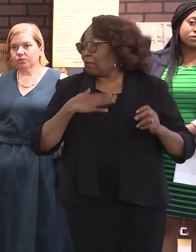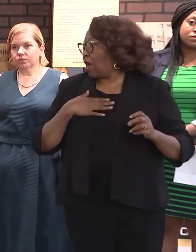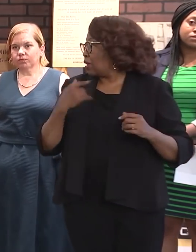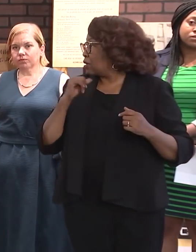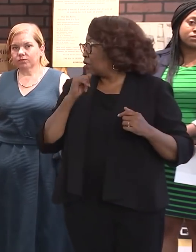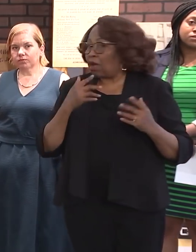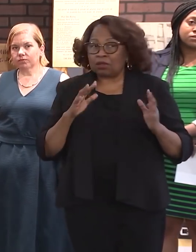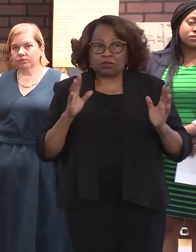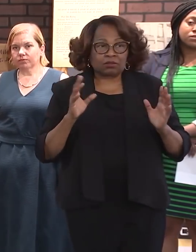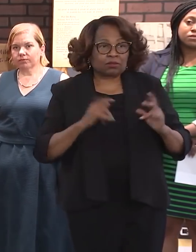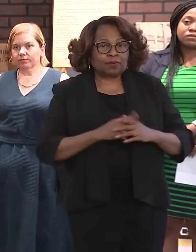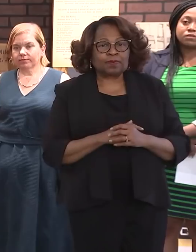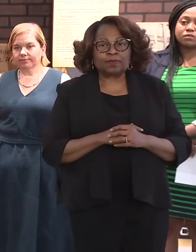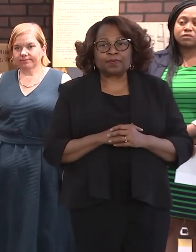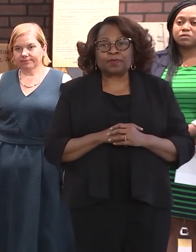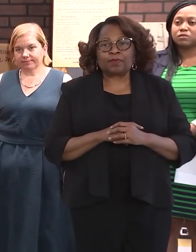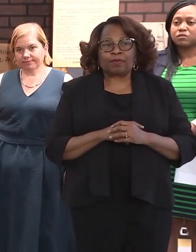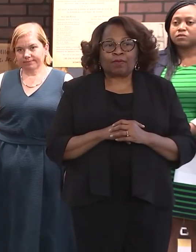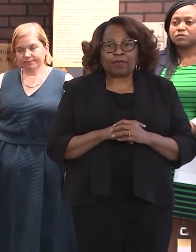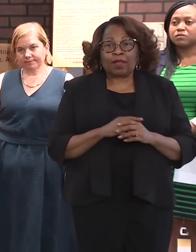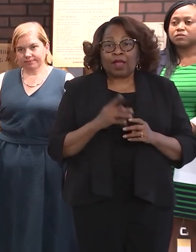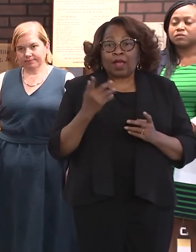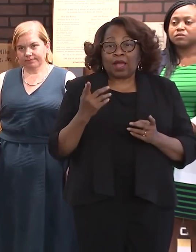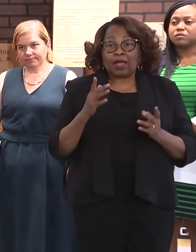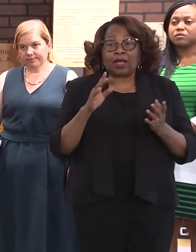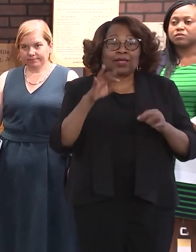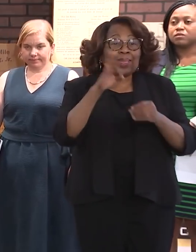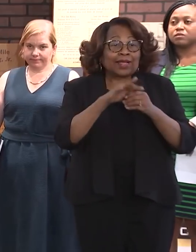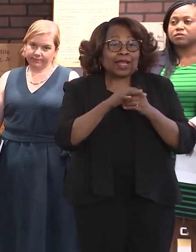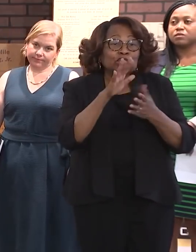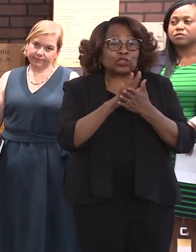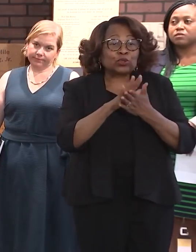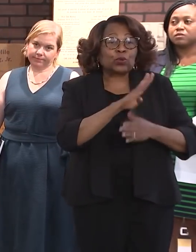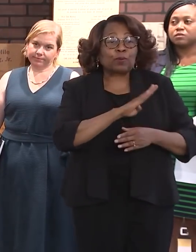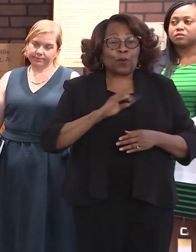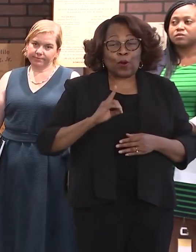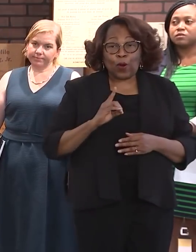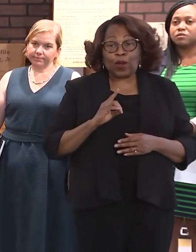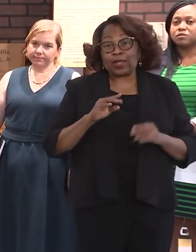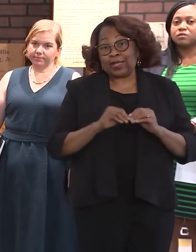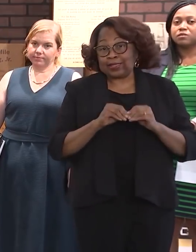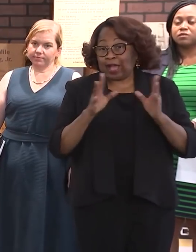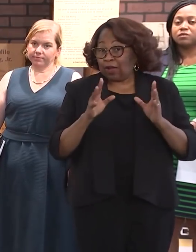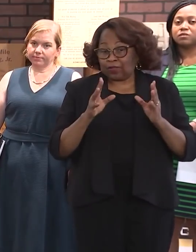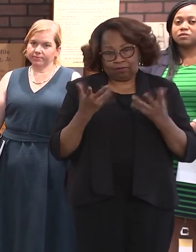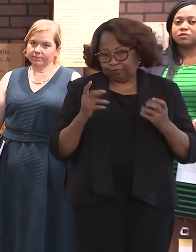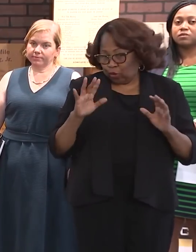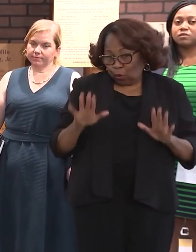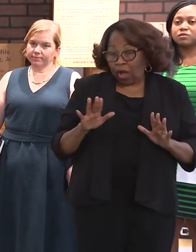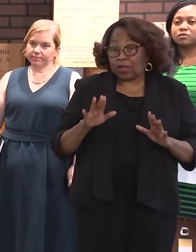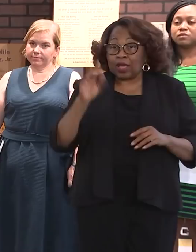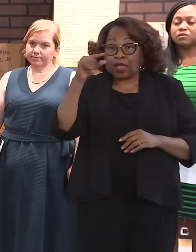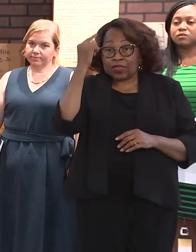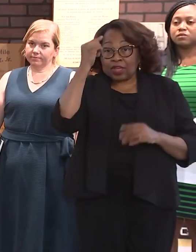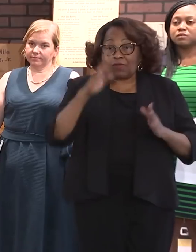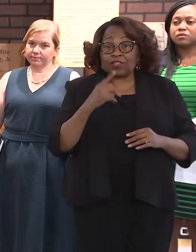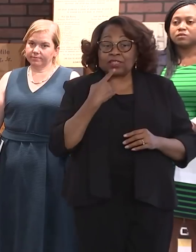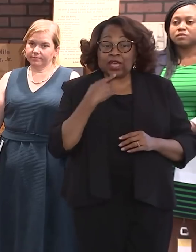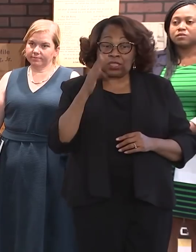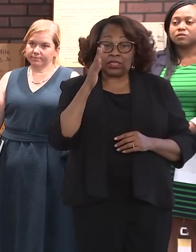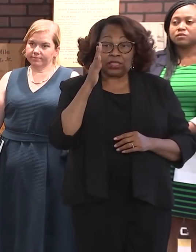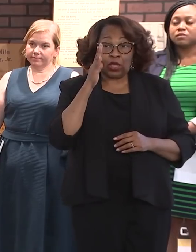Anybody else on top? Go ahead. Okay. Elected school board. Yep. Obviously, it isn't what you wanted. The governor this morning says he